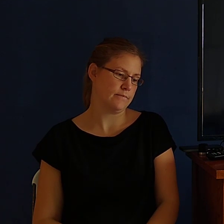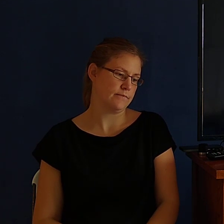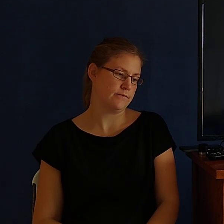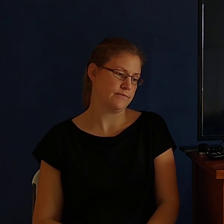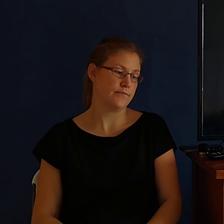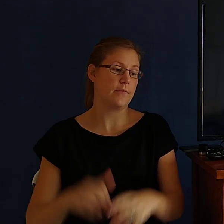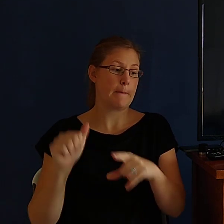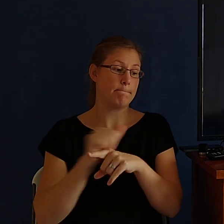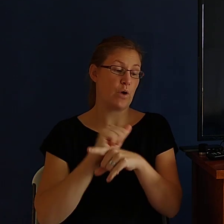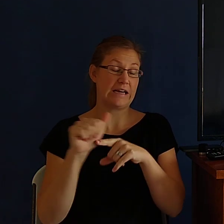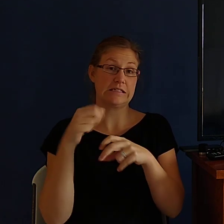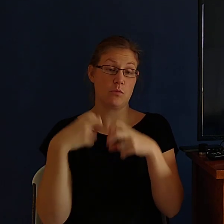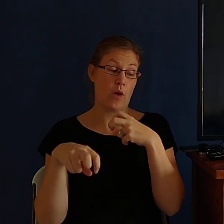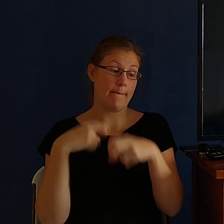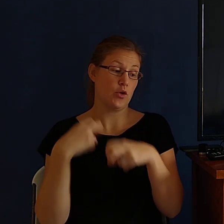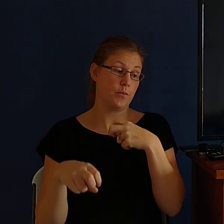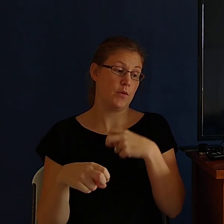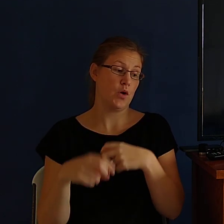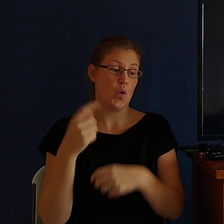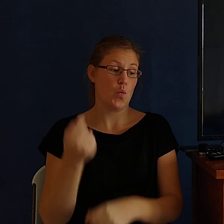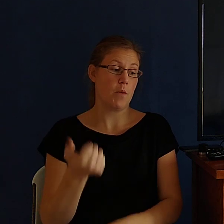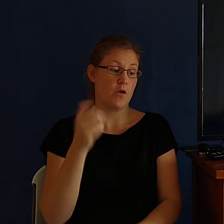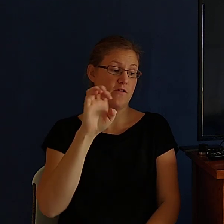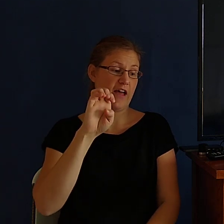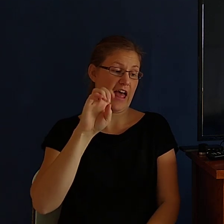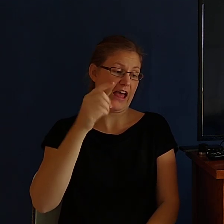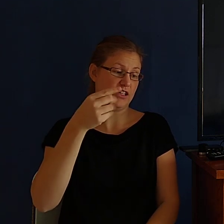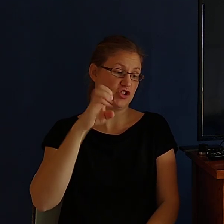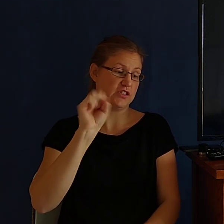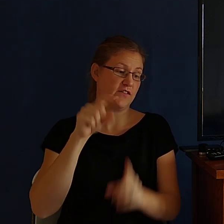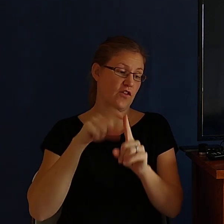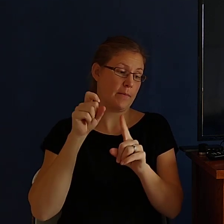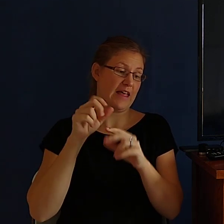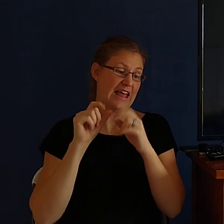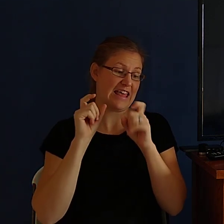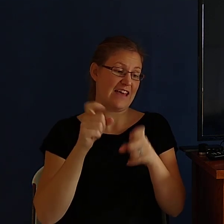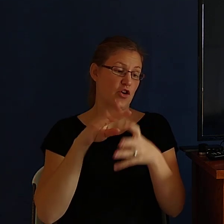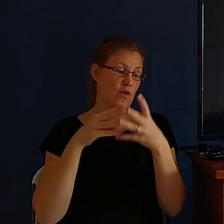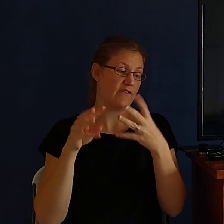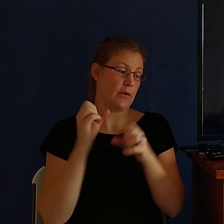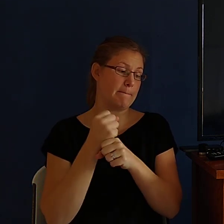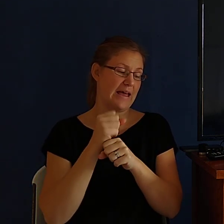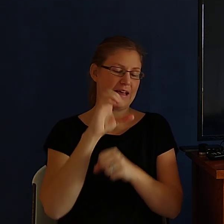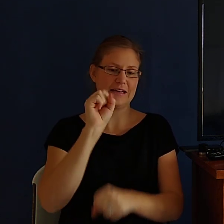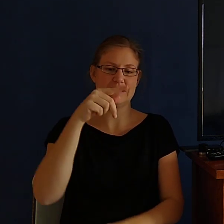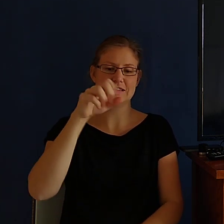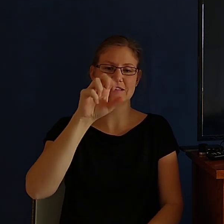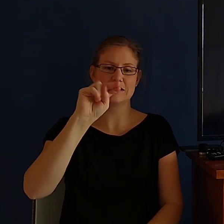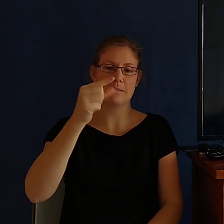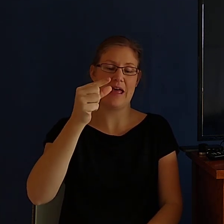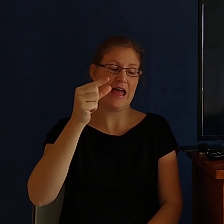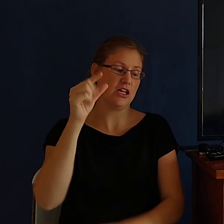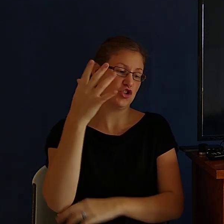Practice problem. Remove edges from the given graph to construct spanning tree. Use depth first search algorithm with the